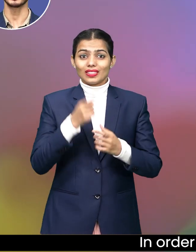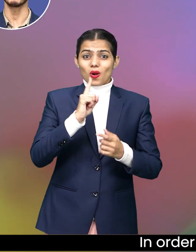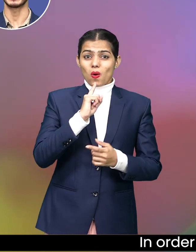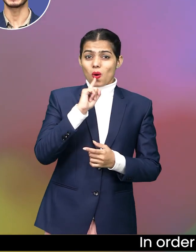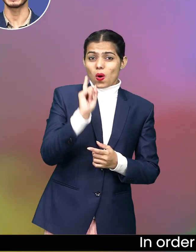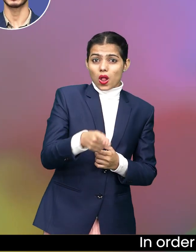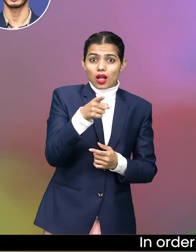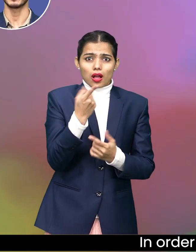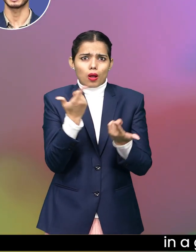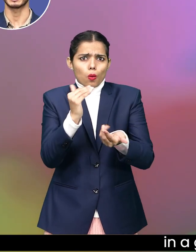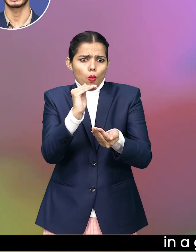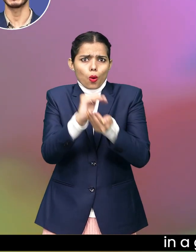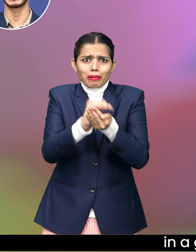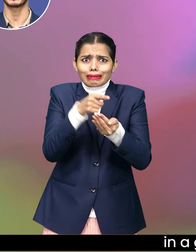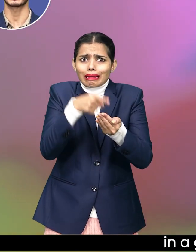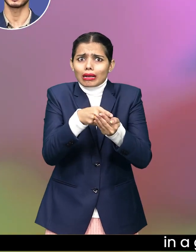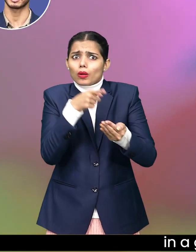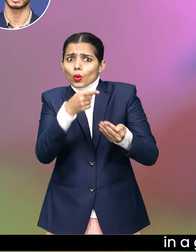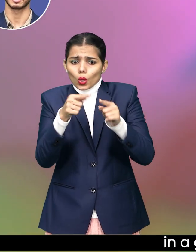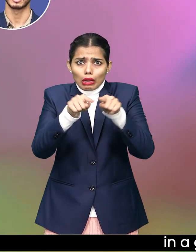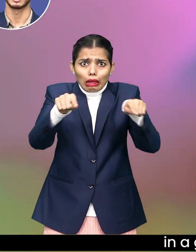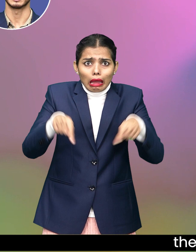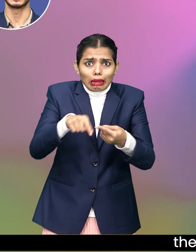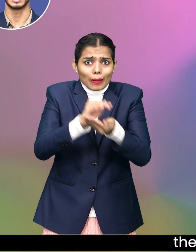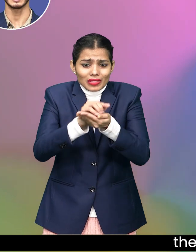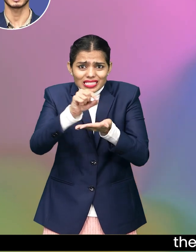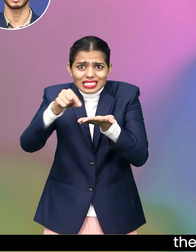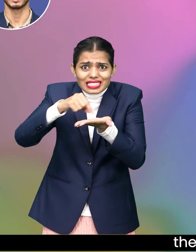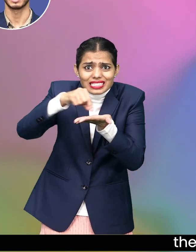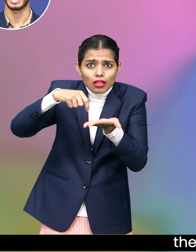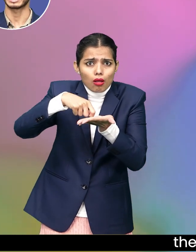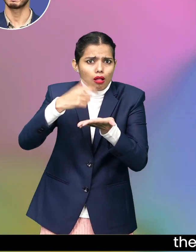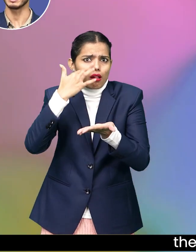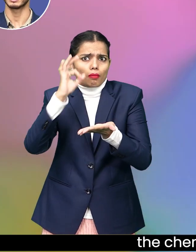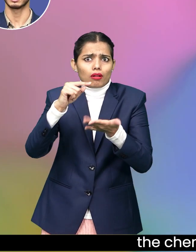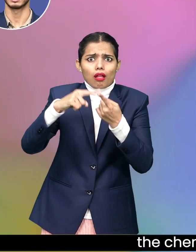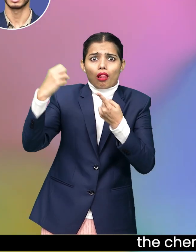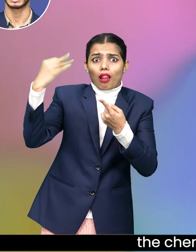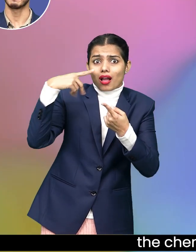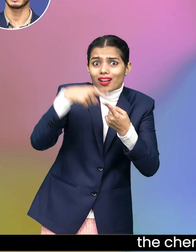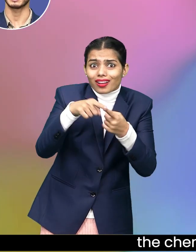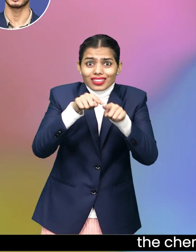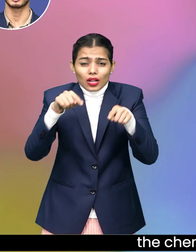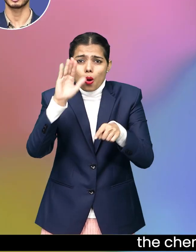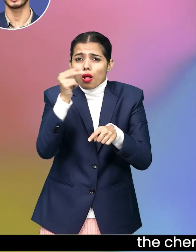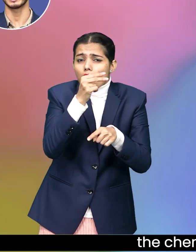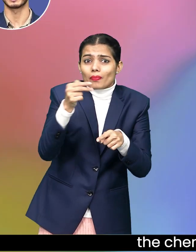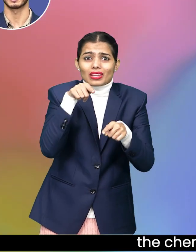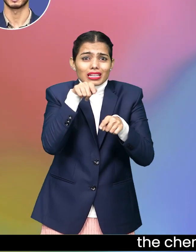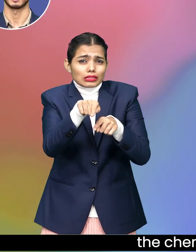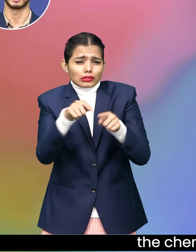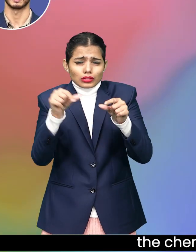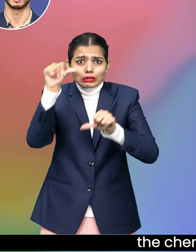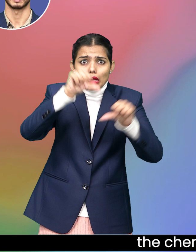In order to maintain the current in a given electric circuit, the cell has to expend the chemical energy stored in